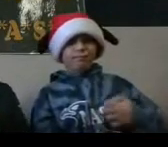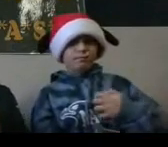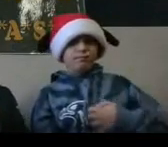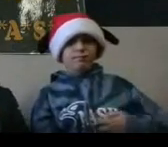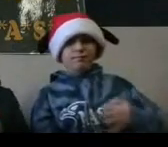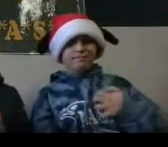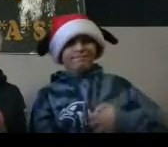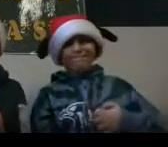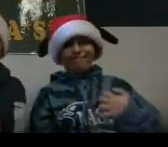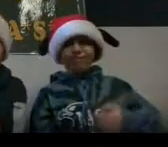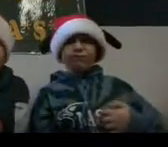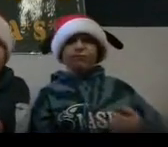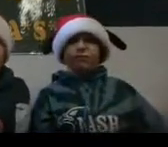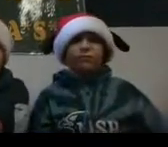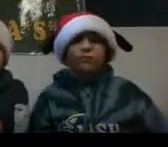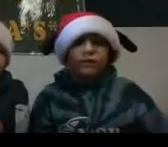You may also want your face to show remorse.